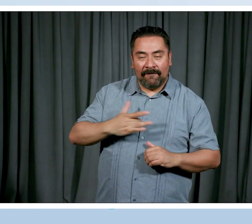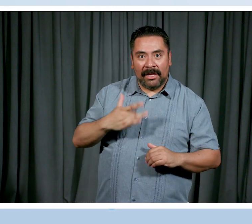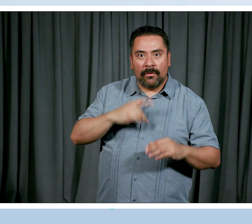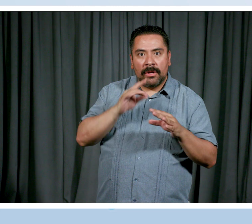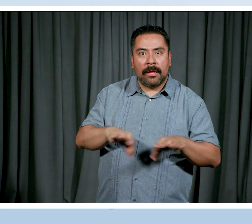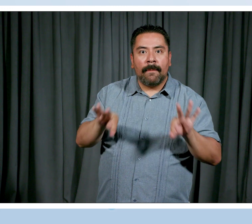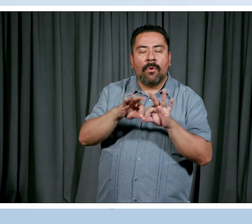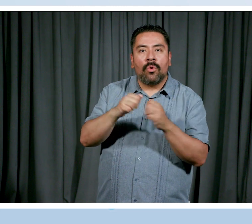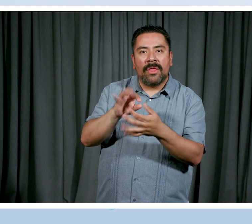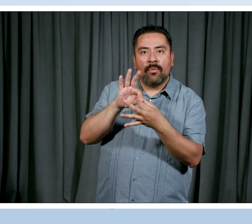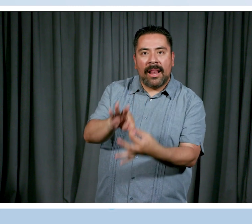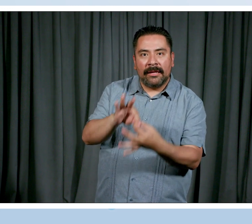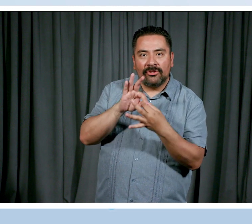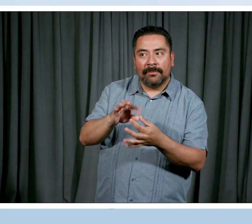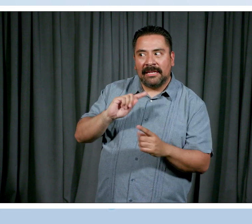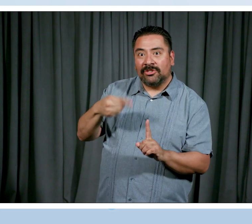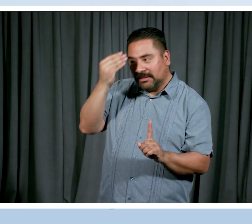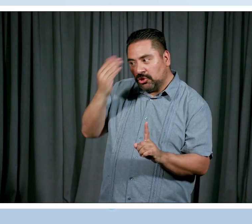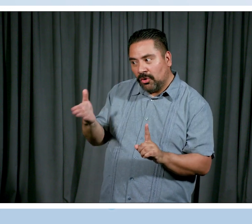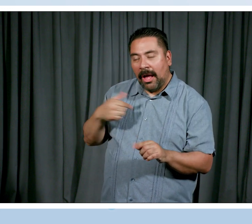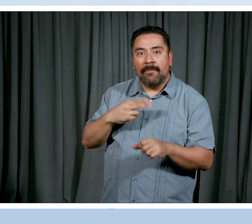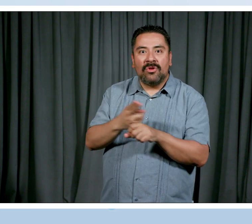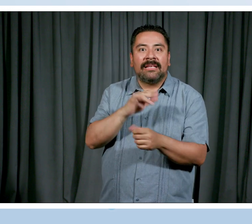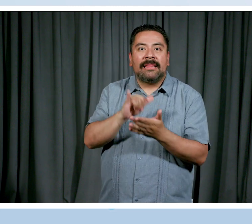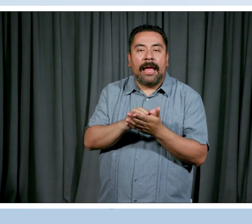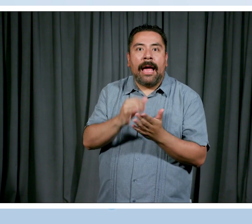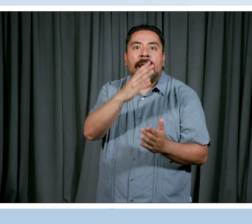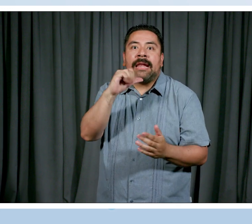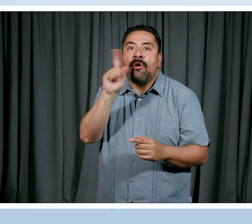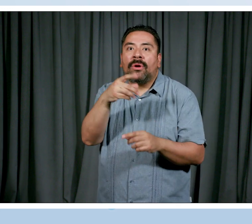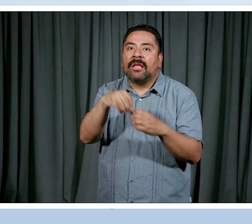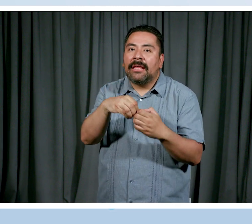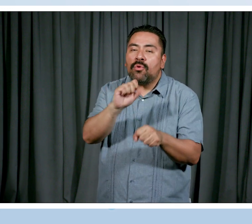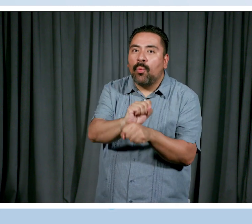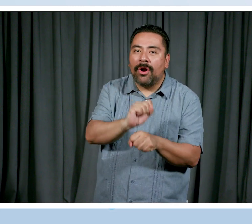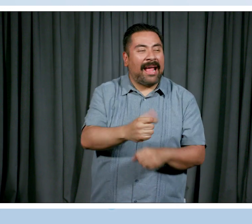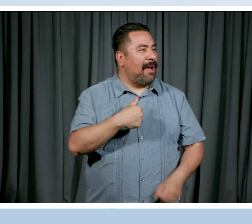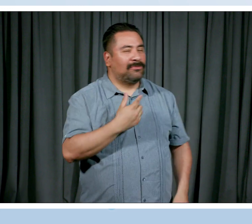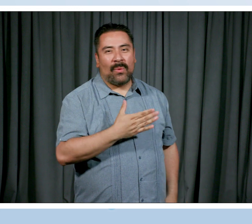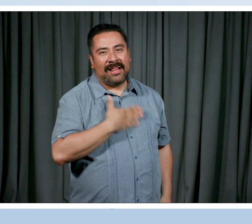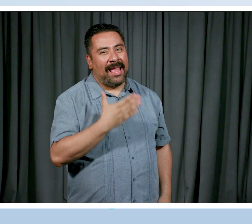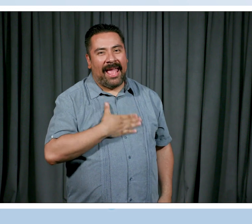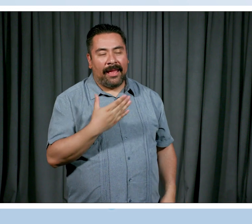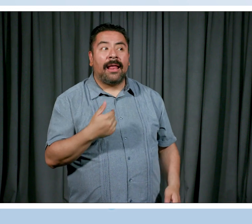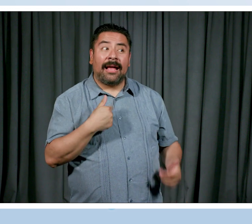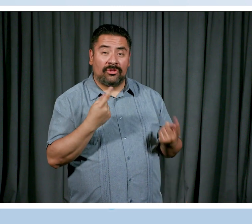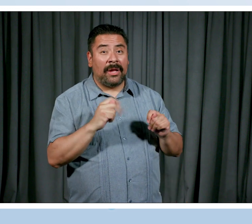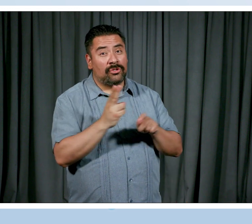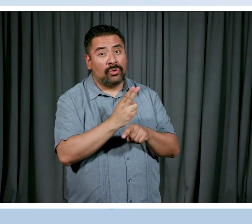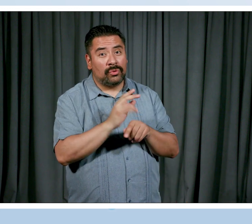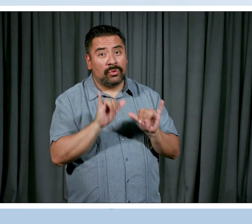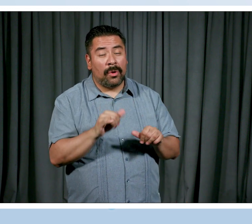important in relationships. So I wanted you to know I'm using that outside of work as well as in work. I'm trying to use that too. So everyone